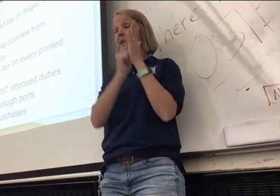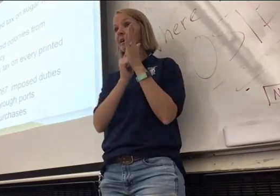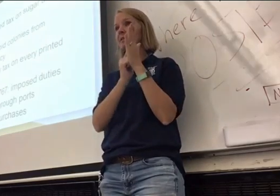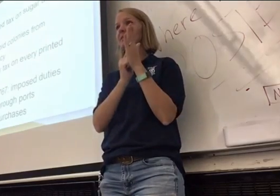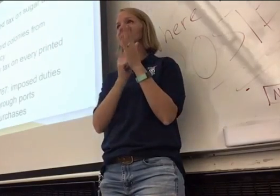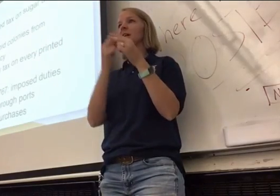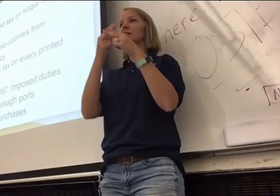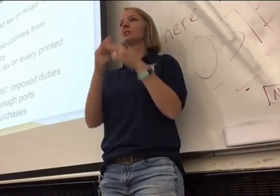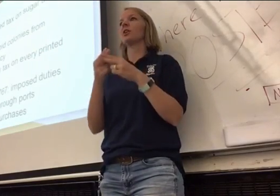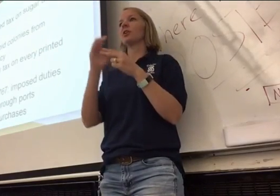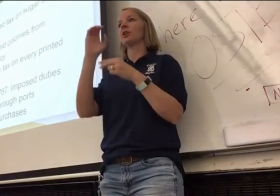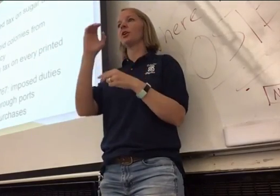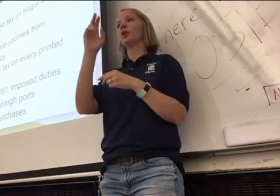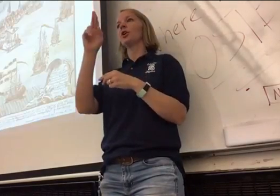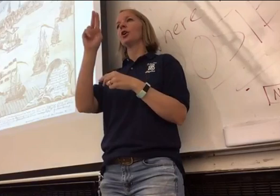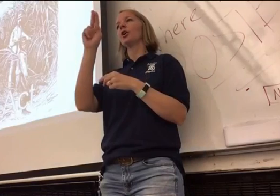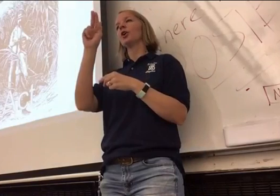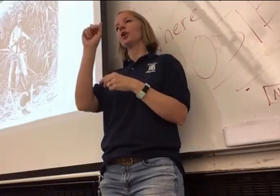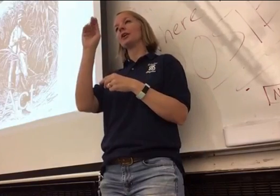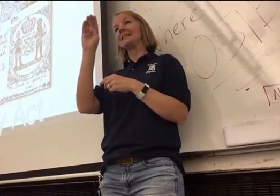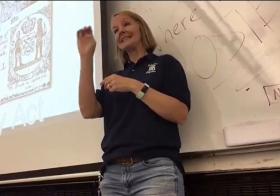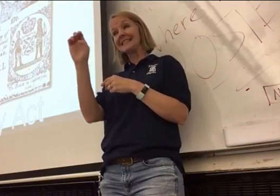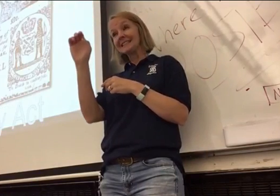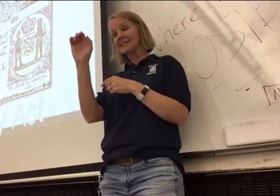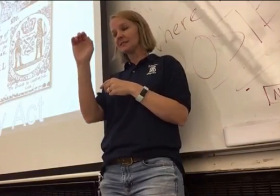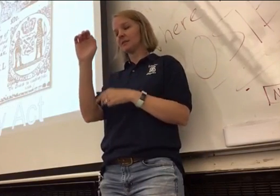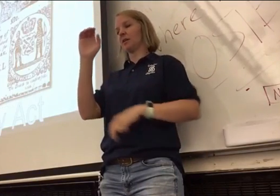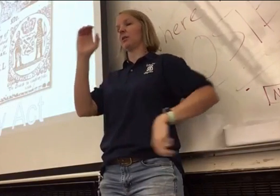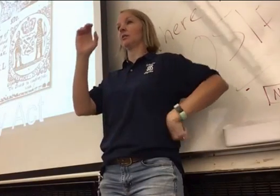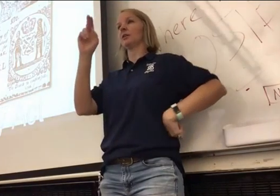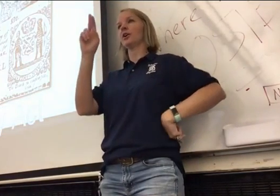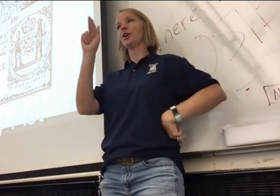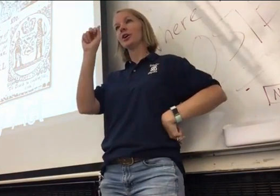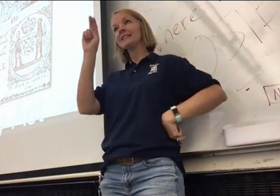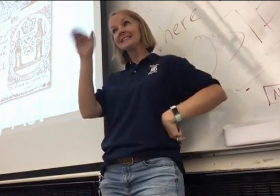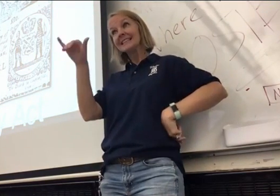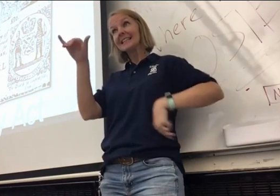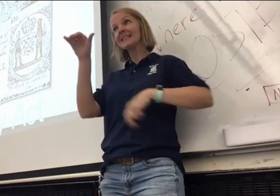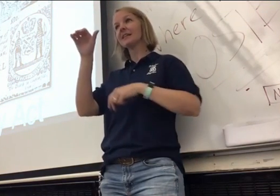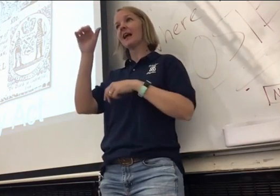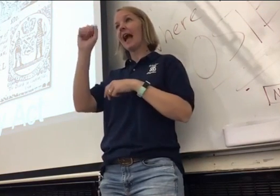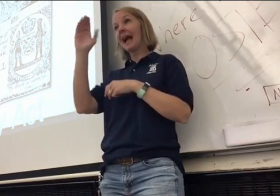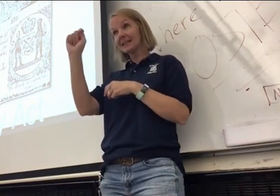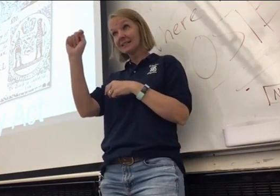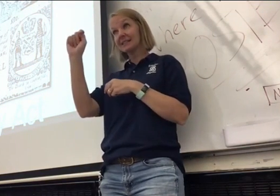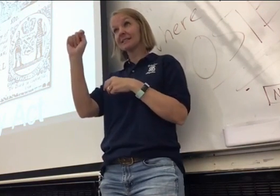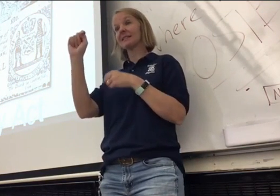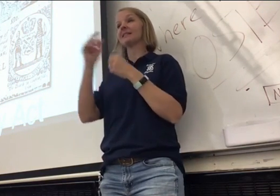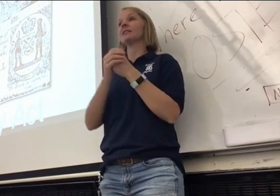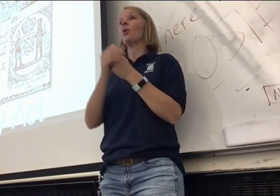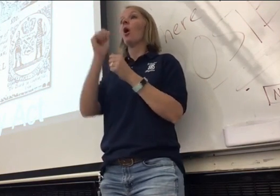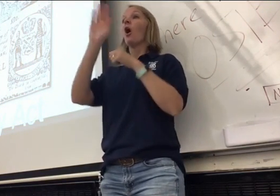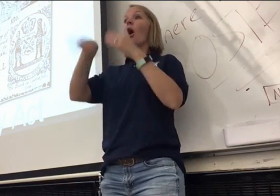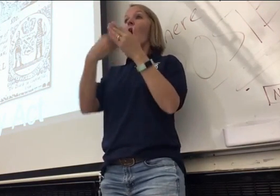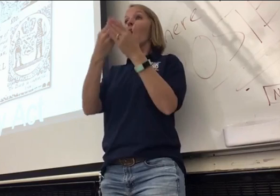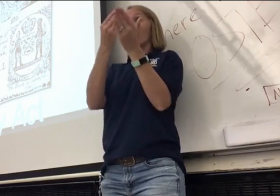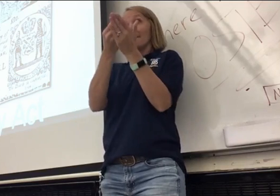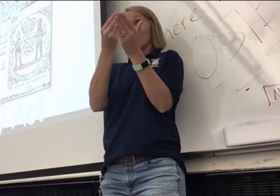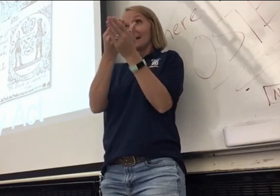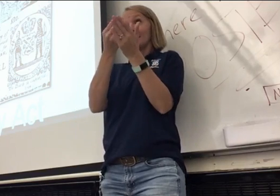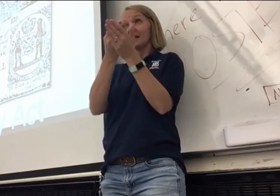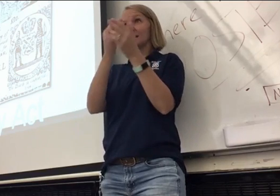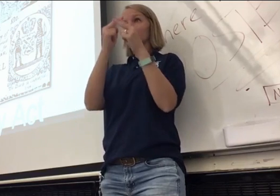is what is known as the Currency Act. Now, in the Currency Act, every piece of money you had back then was called a